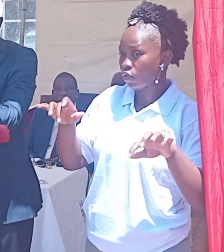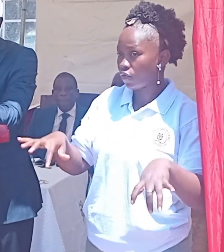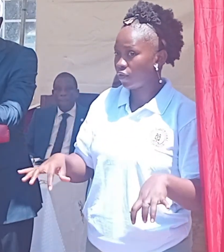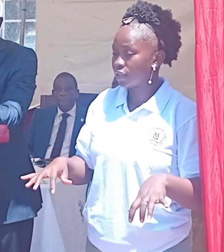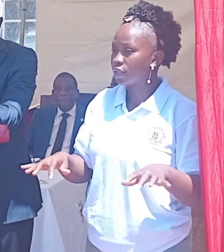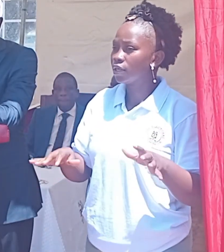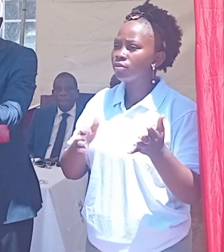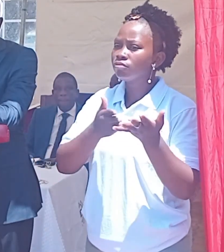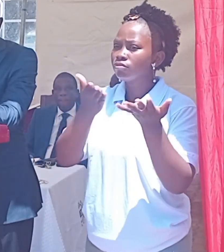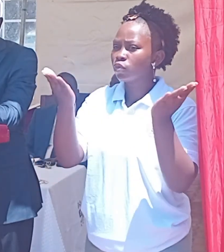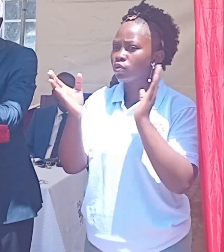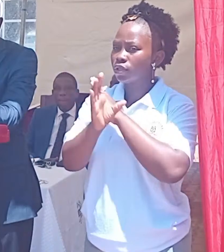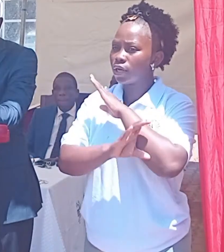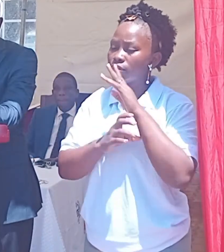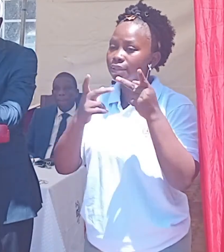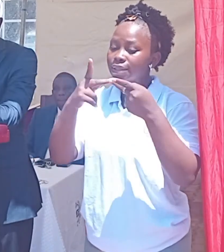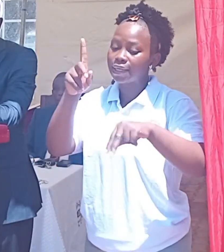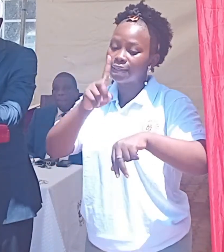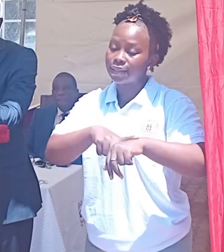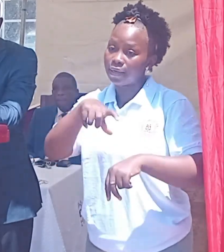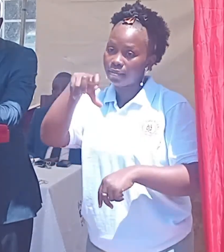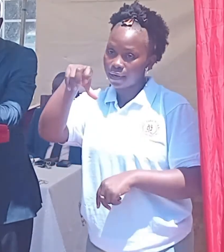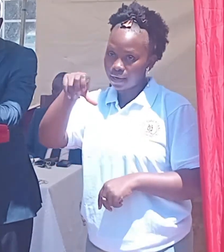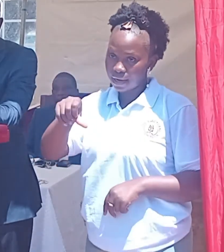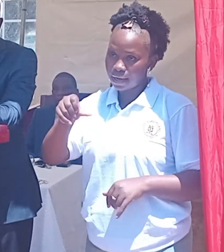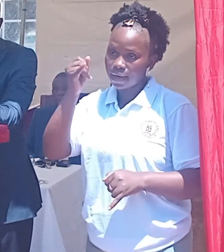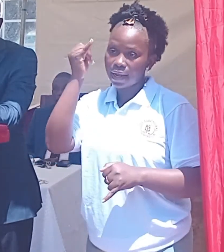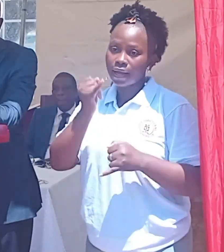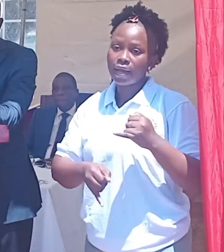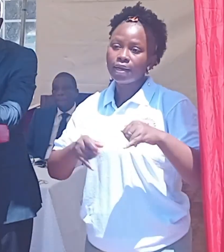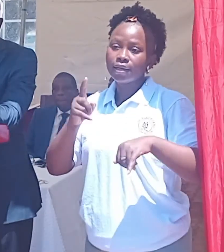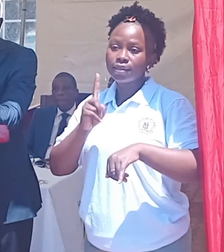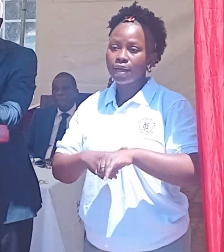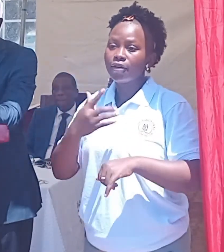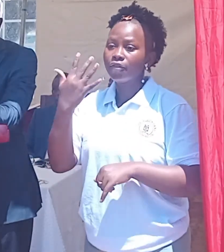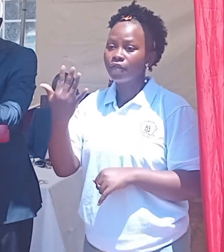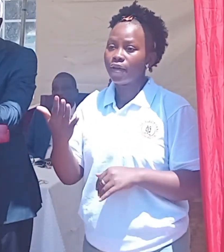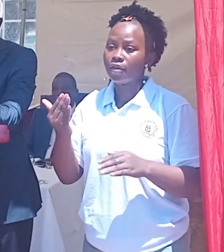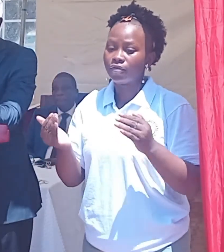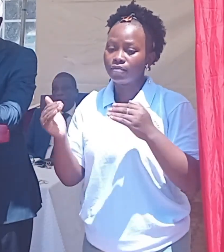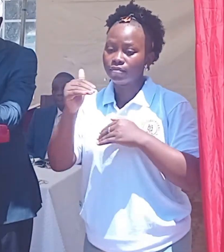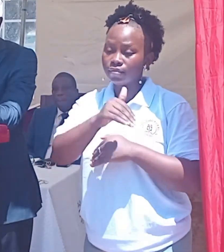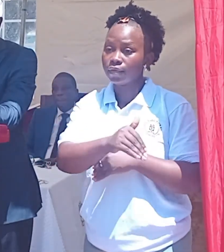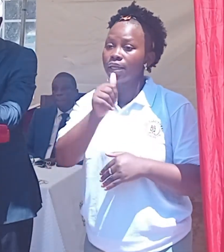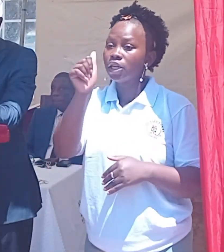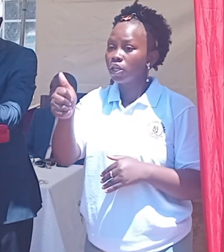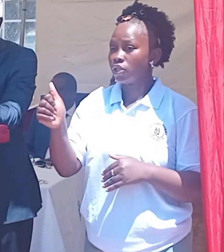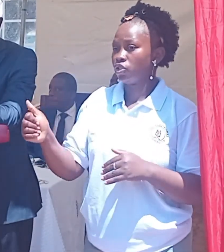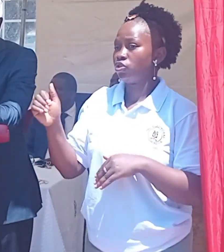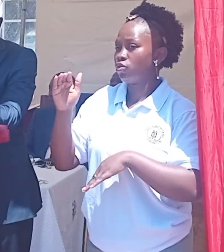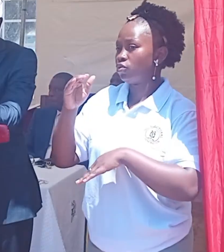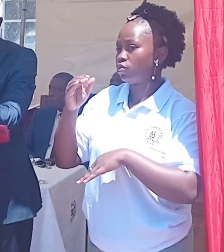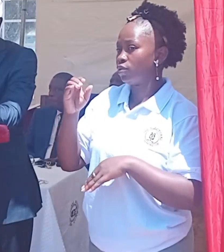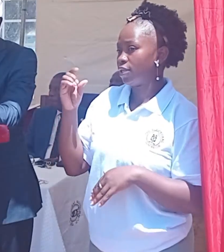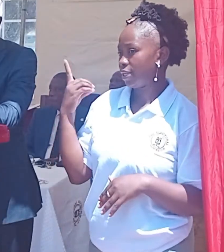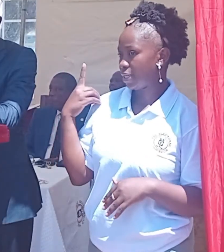country, beginning at 9 a.m. and ending at 5 p.m. on each of the appointed dates.